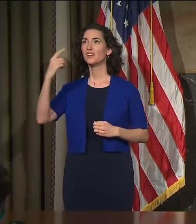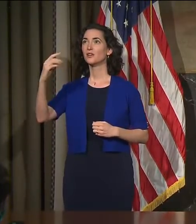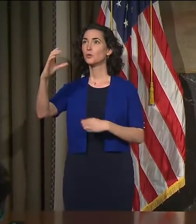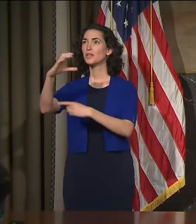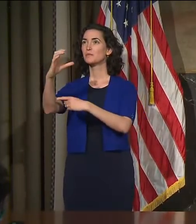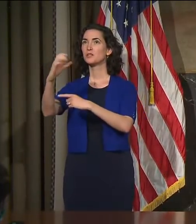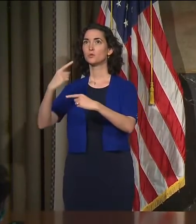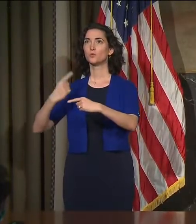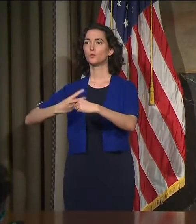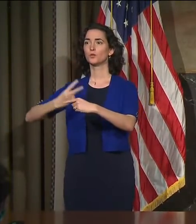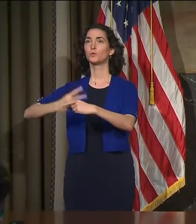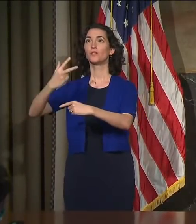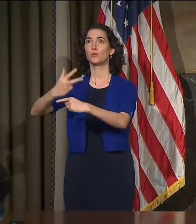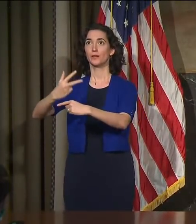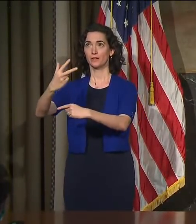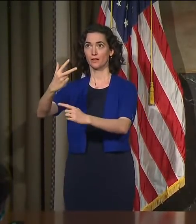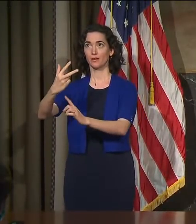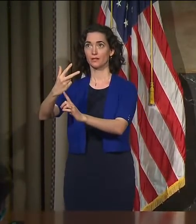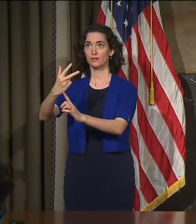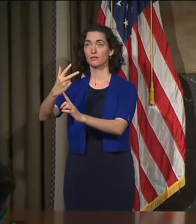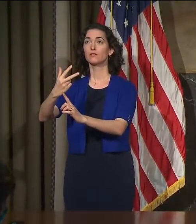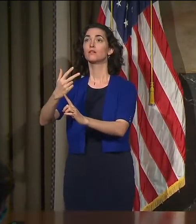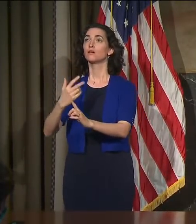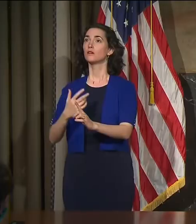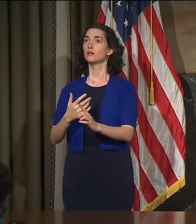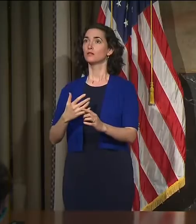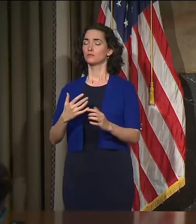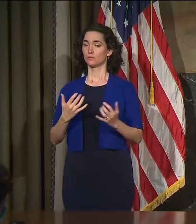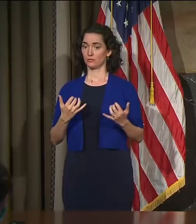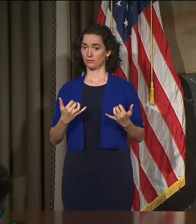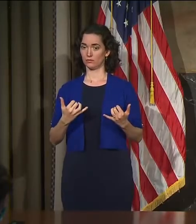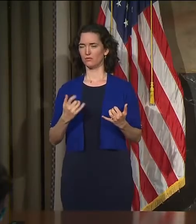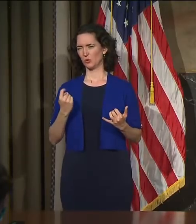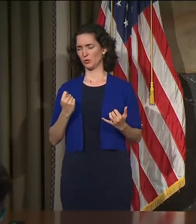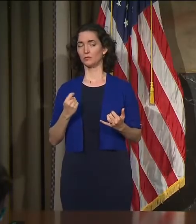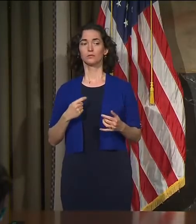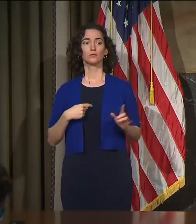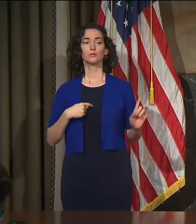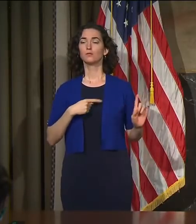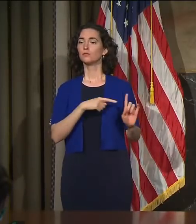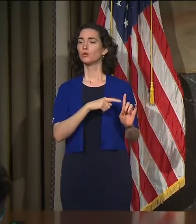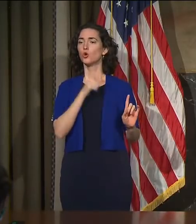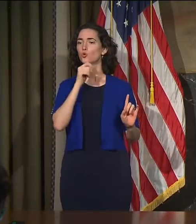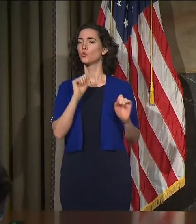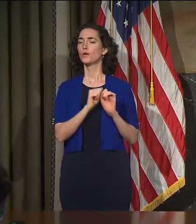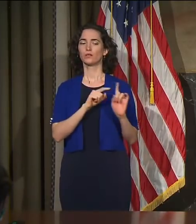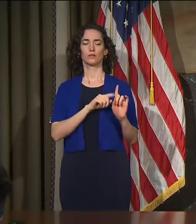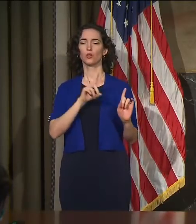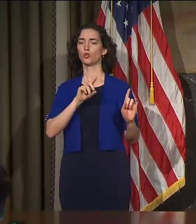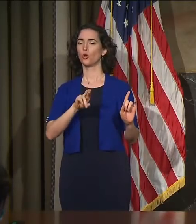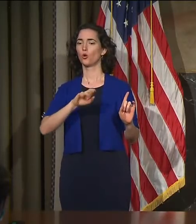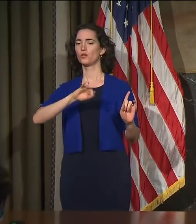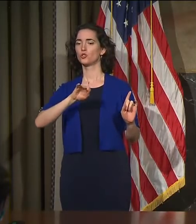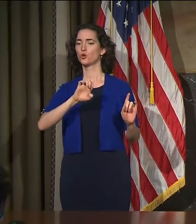is normal. I'm joined by Dr. Joe Cantor. He will have some remarks for you